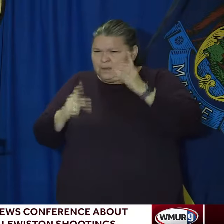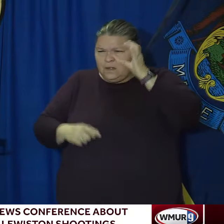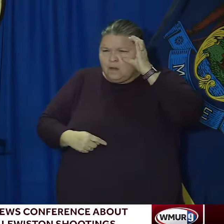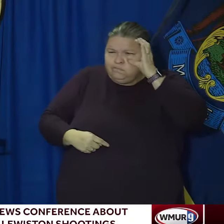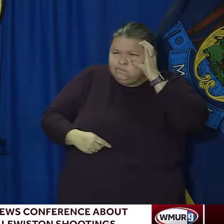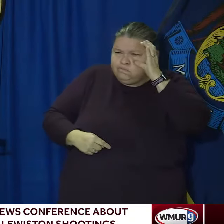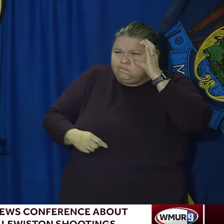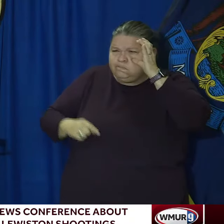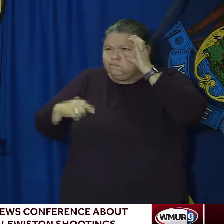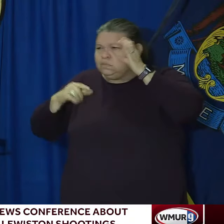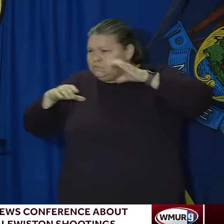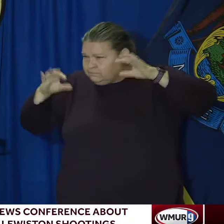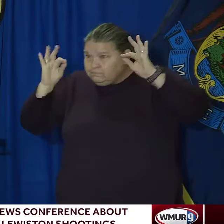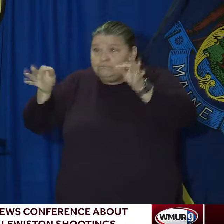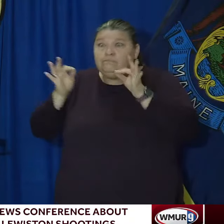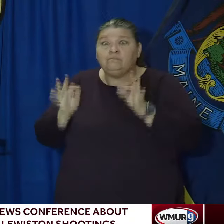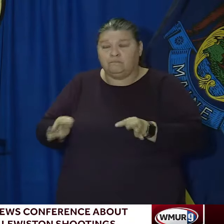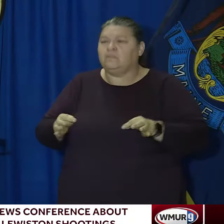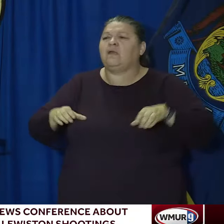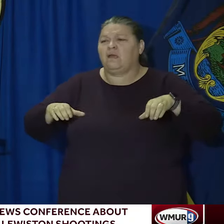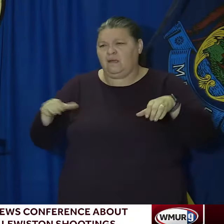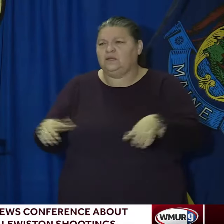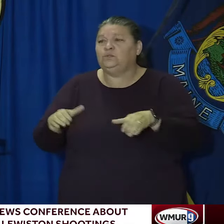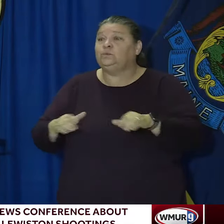deserve this discussion.